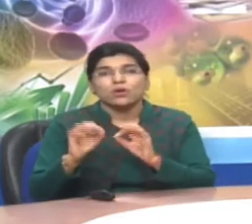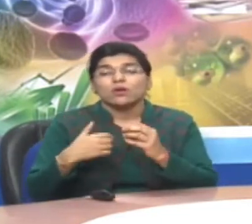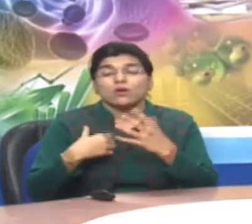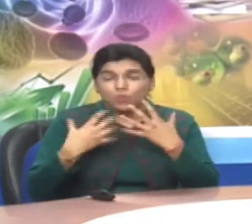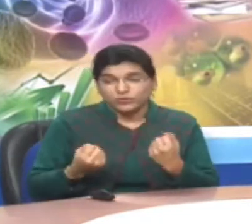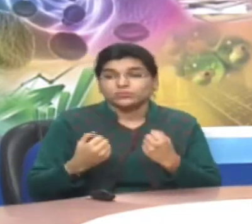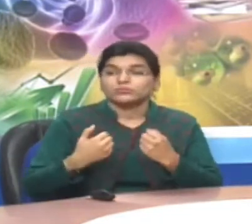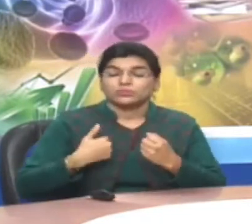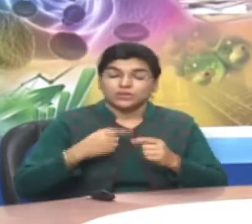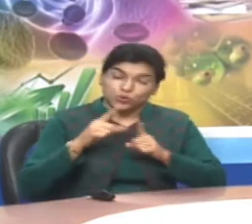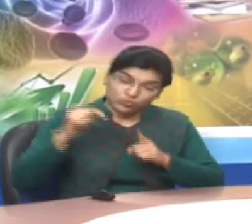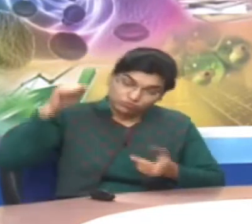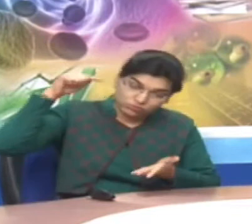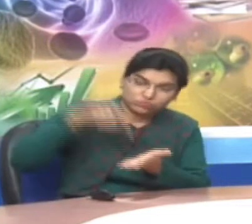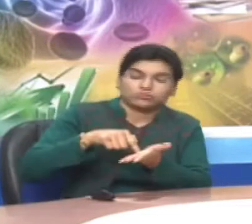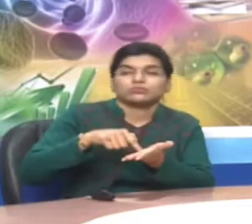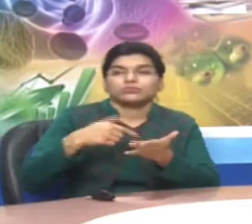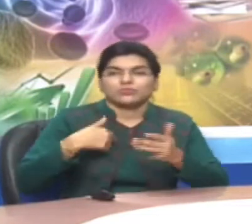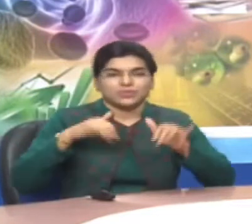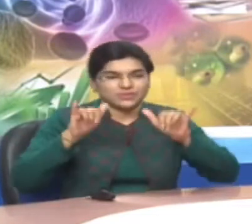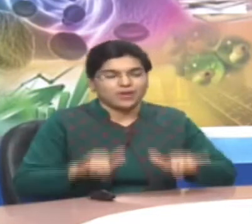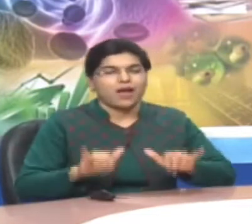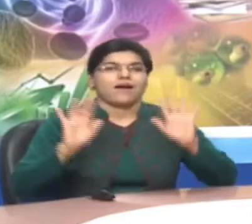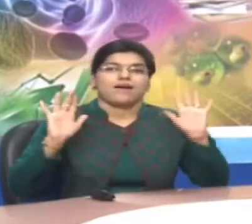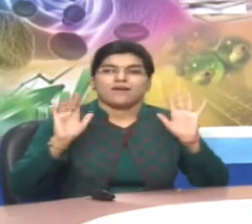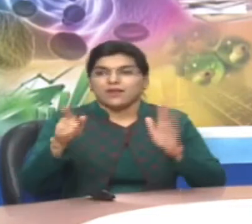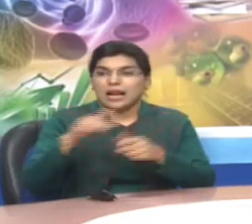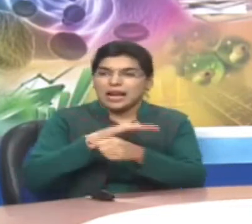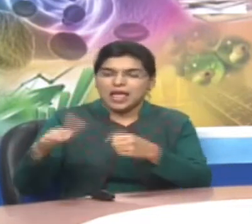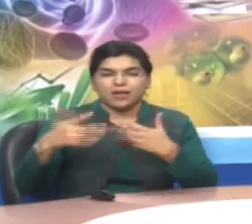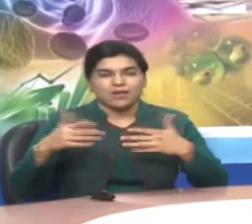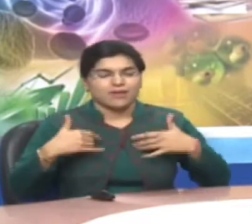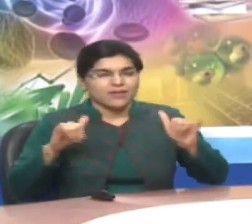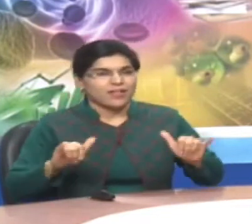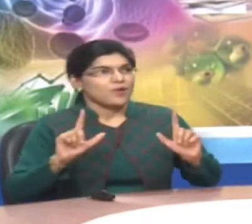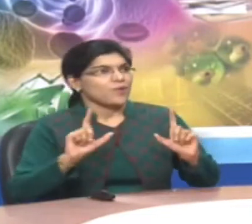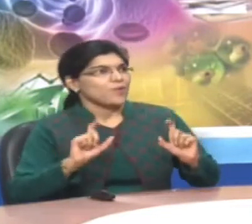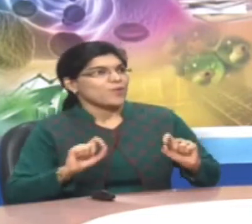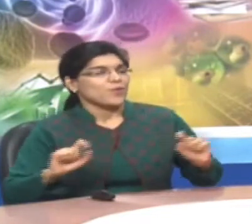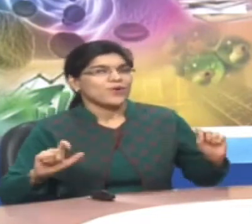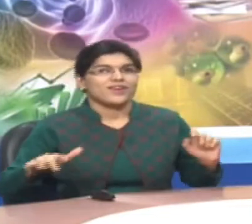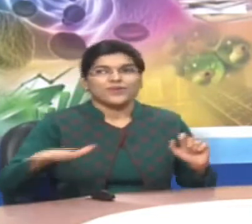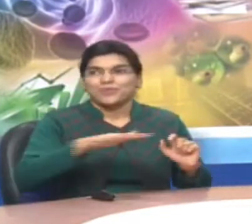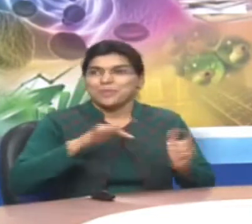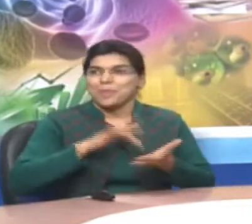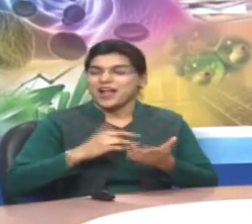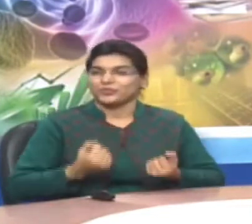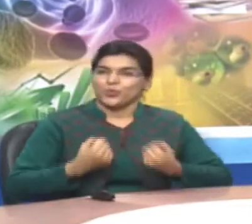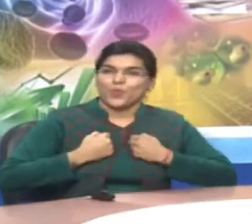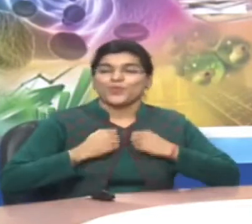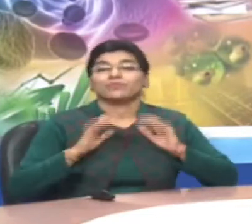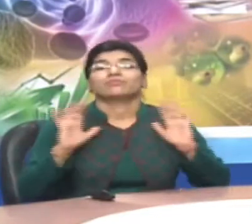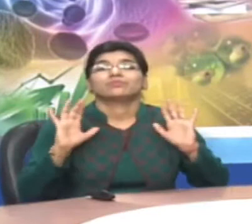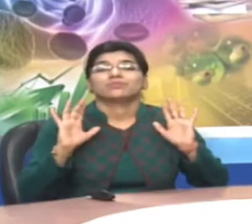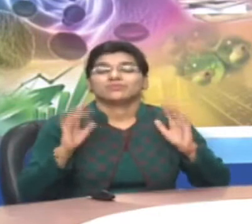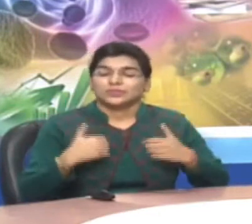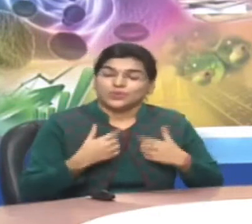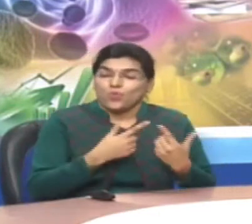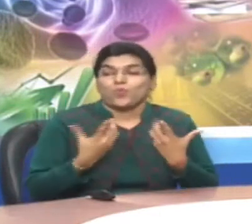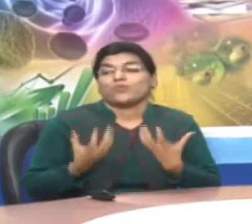to do that. I've taken a fancy to you, but it's just got to be done.